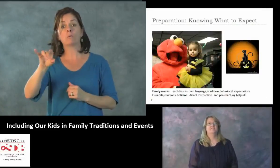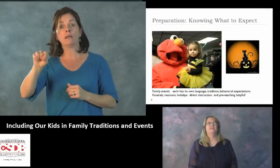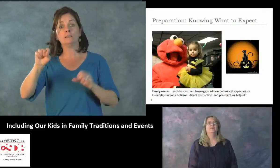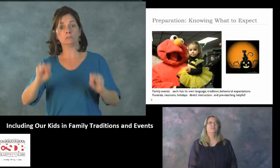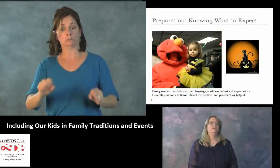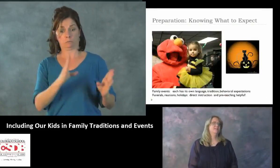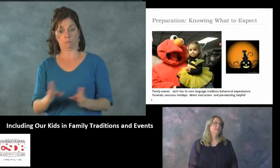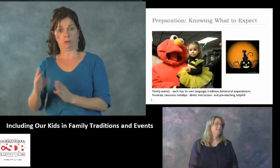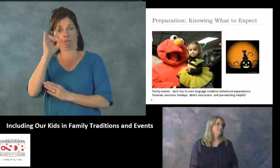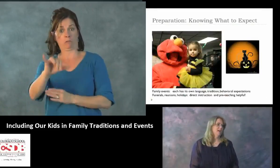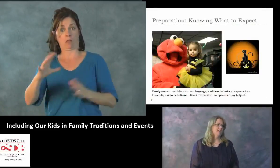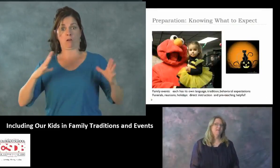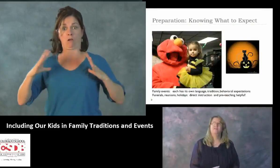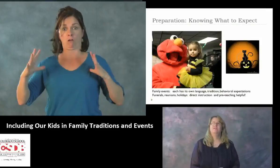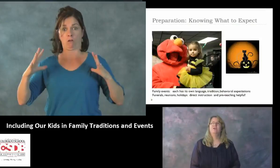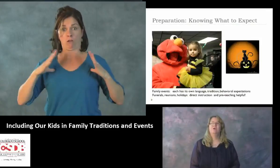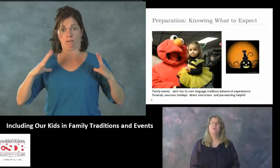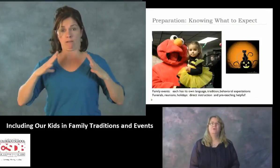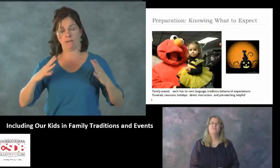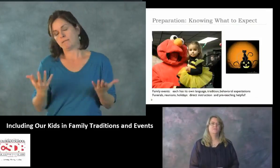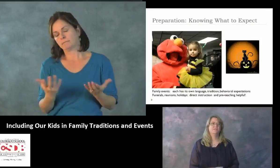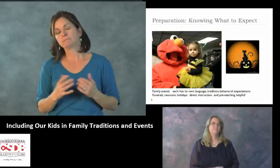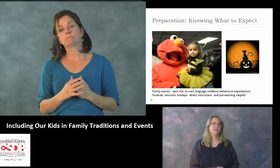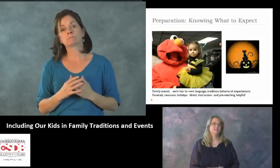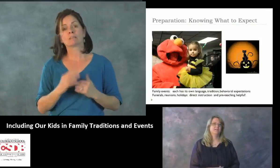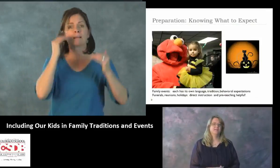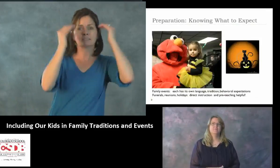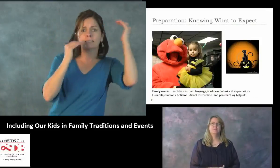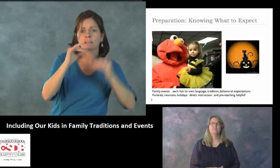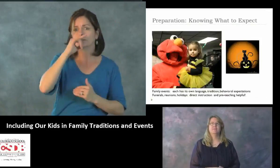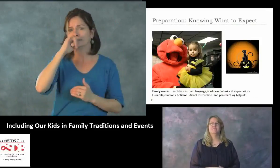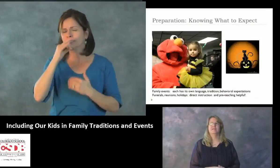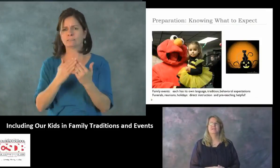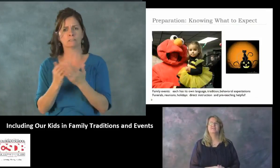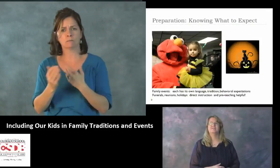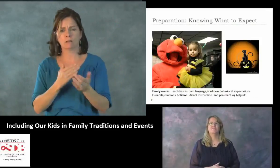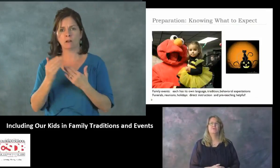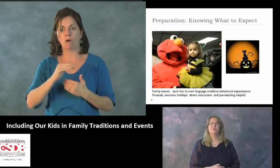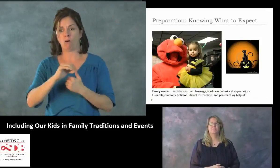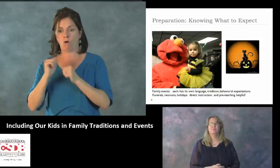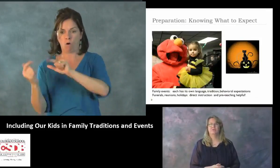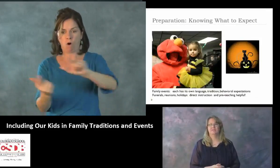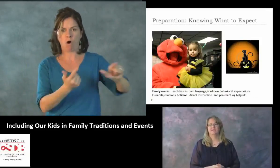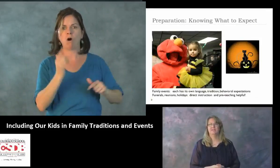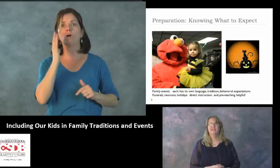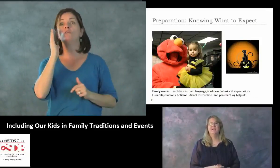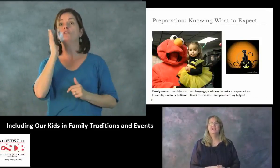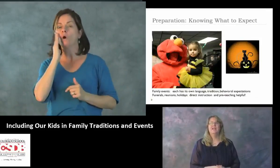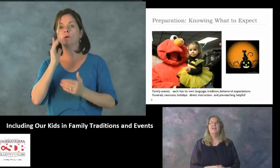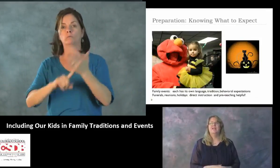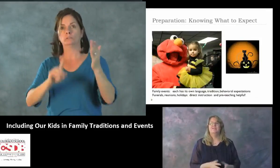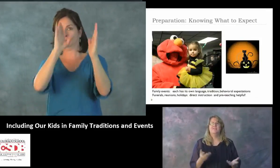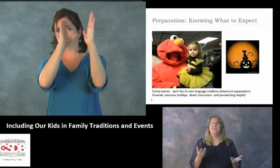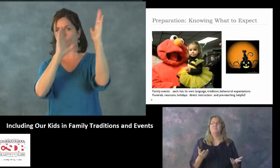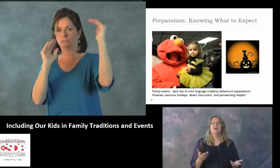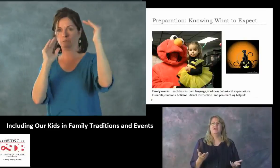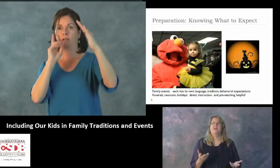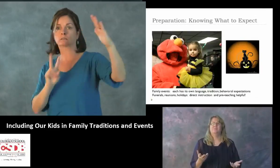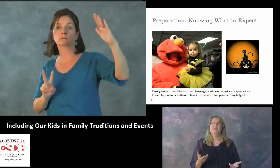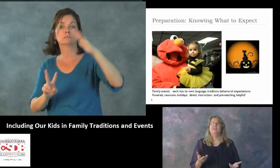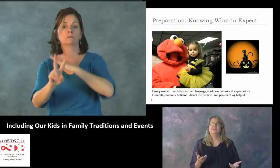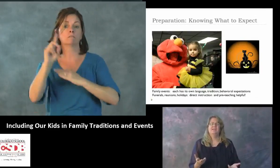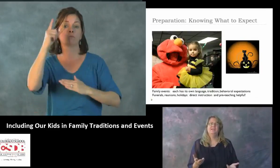us, adults and kids alike, knowing what to expect at an upcoming event is so important. Think